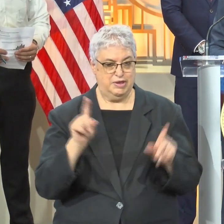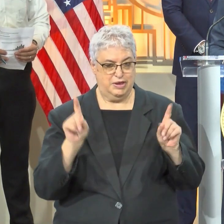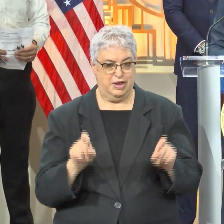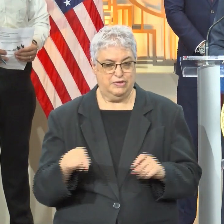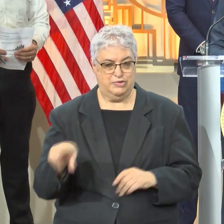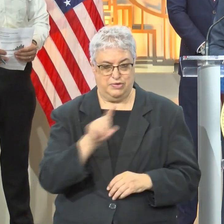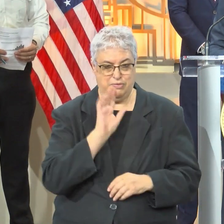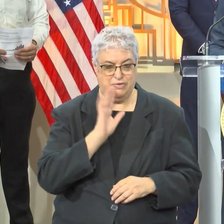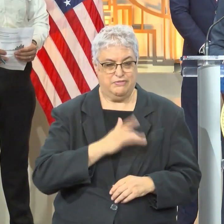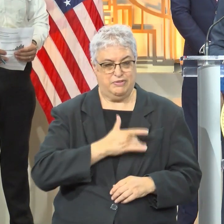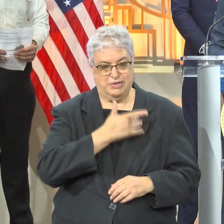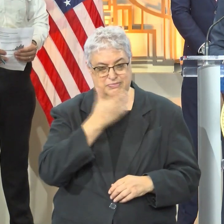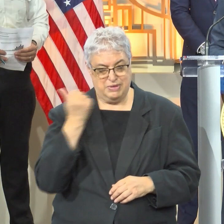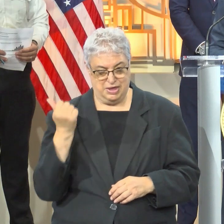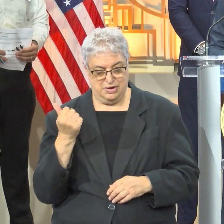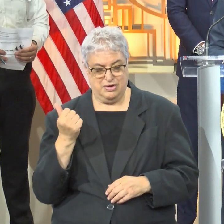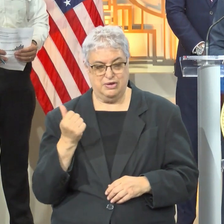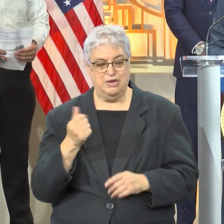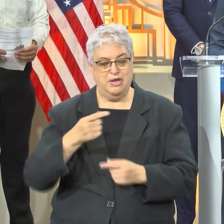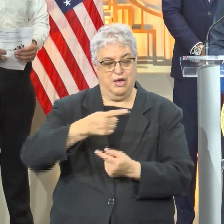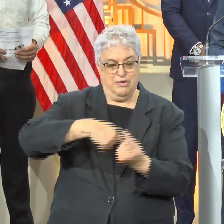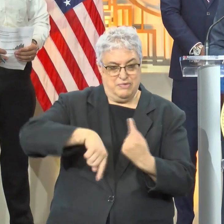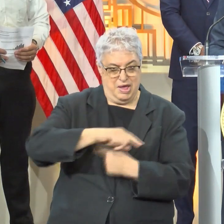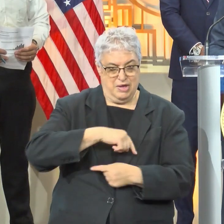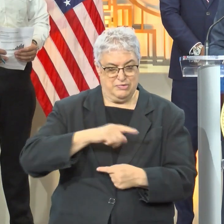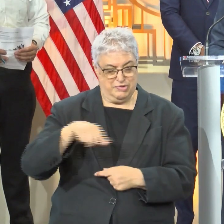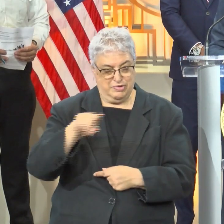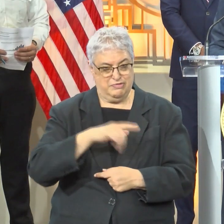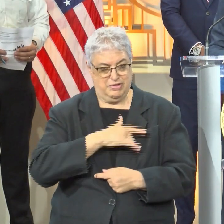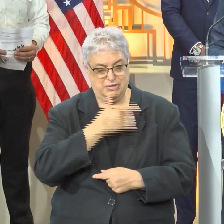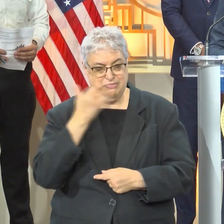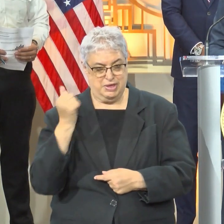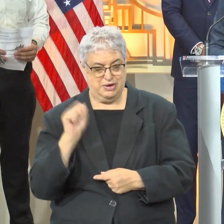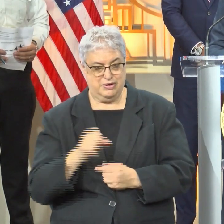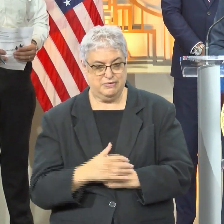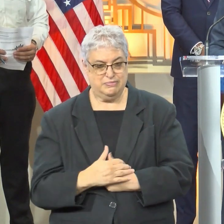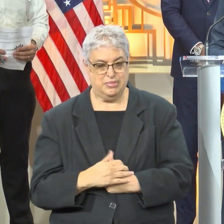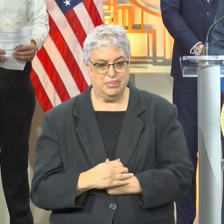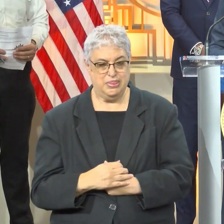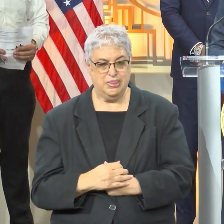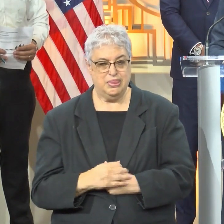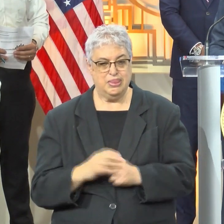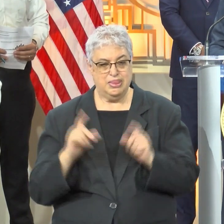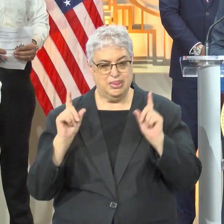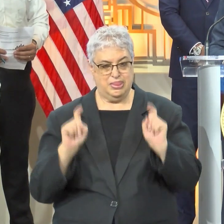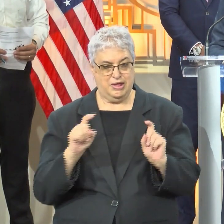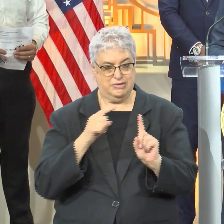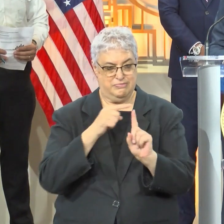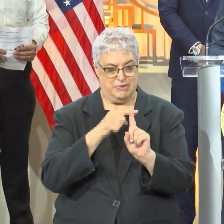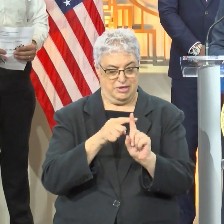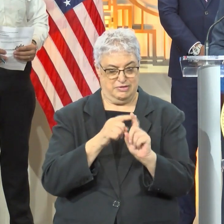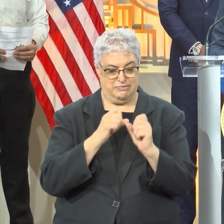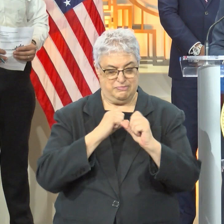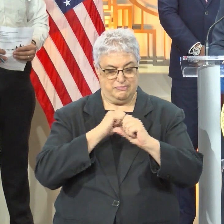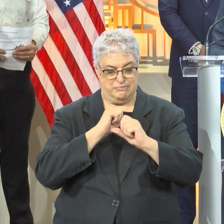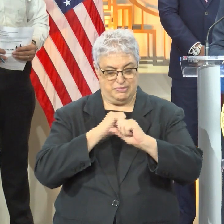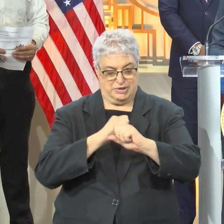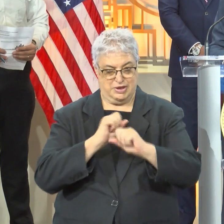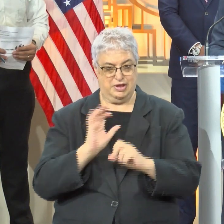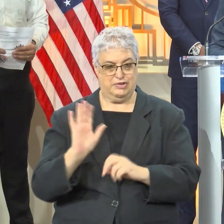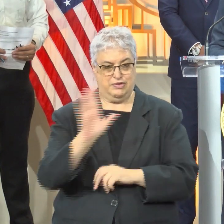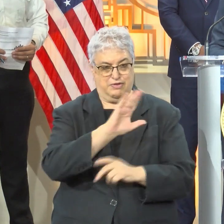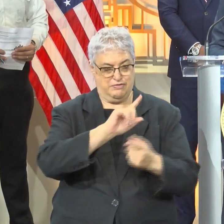make you feel better. It'll make those you around feel better, so please do that. If you test positive, to protect your loved ones